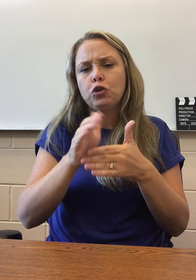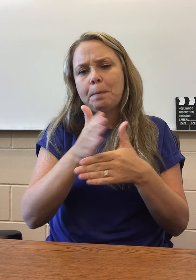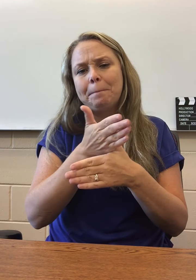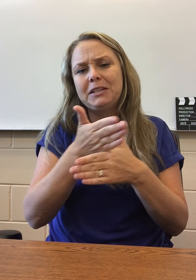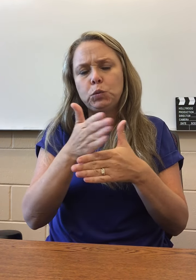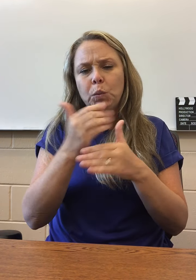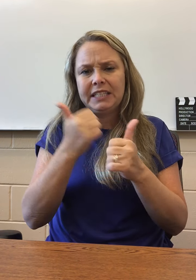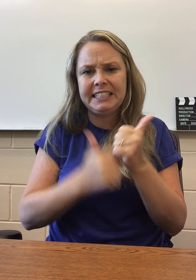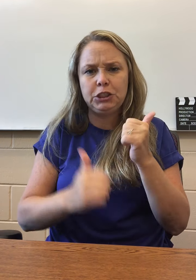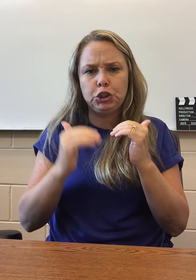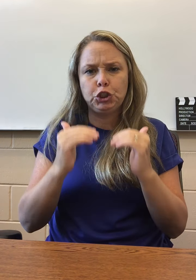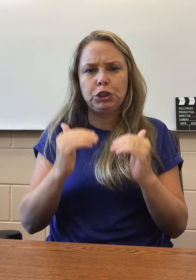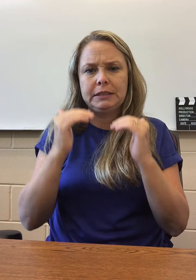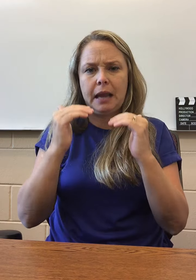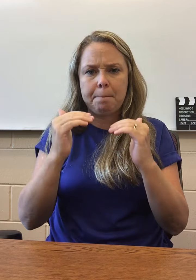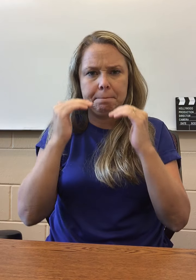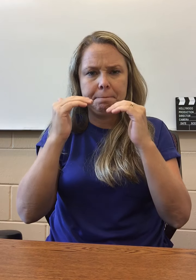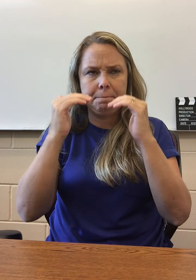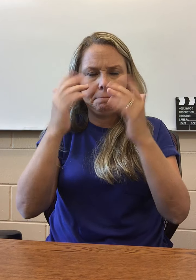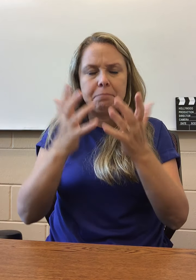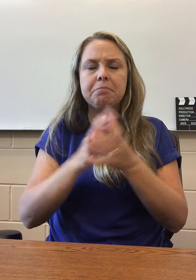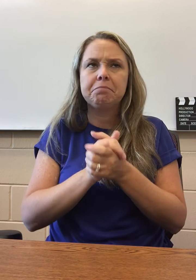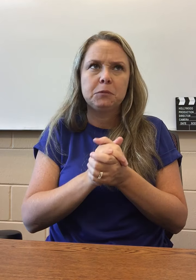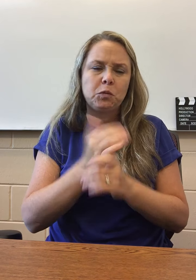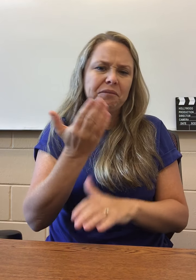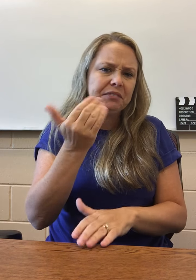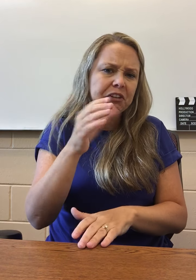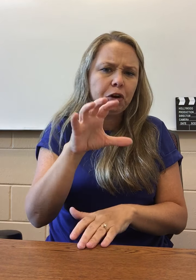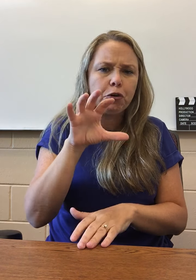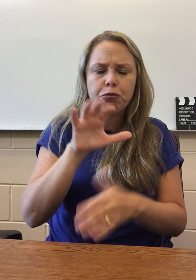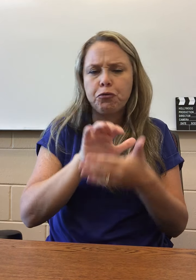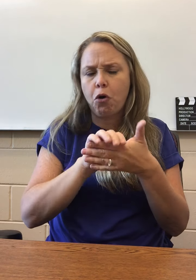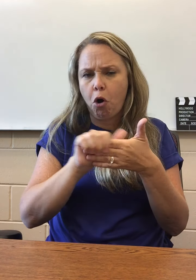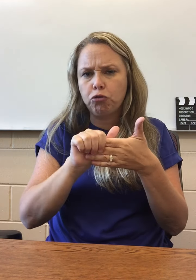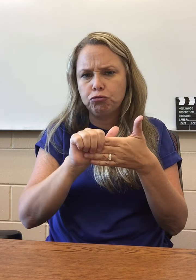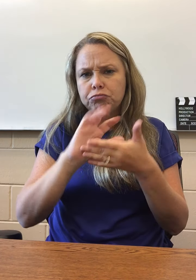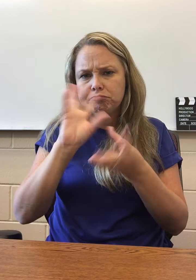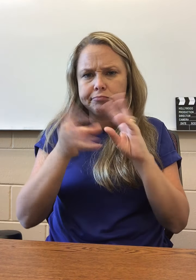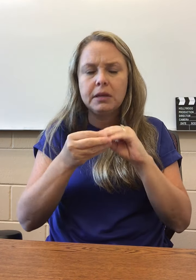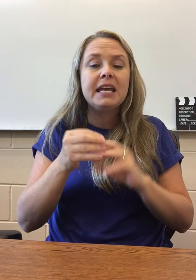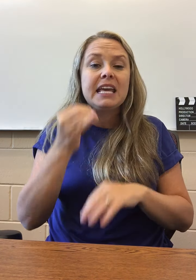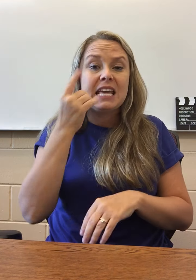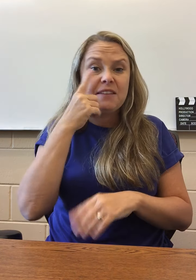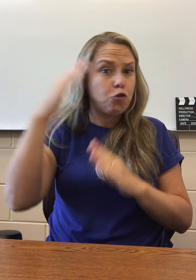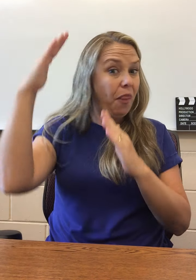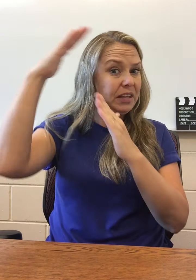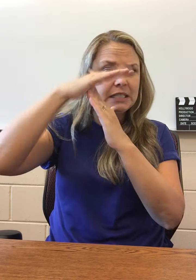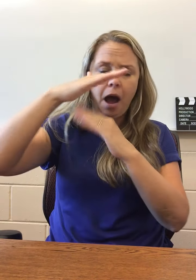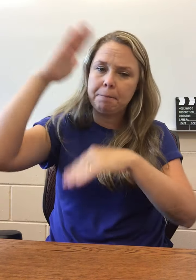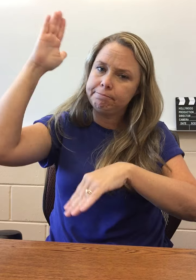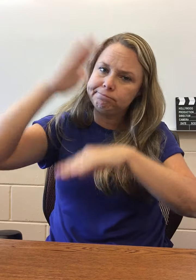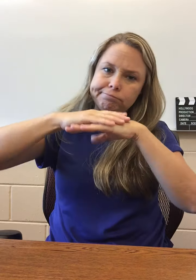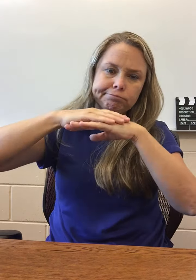and that worked out to like i said fifteen hundred dollars um if you're topped out uh at when we have 25